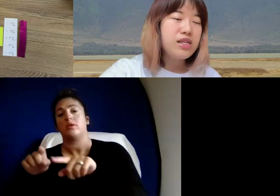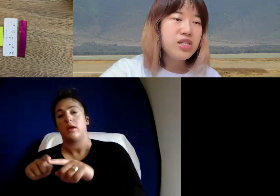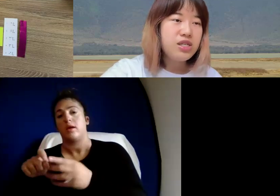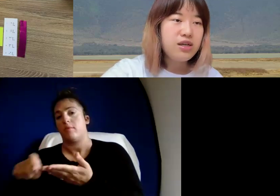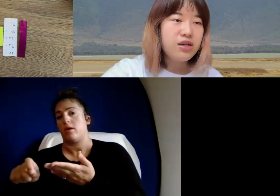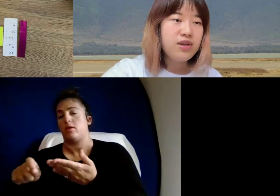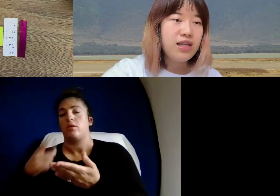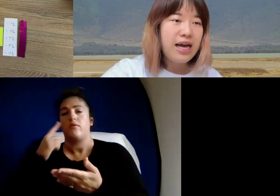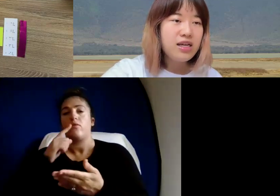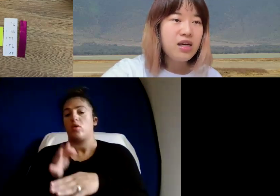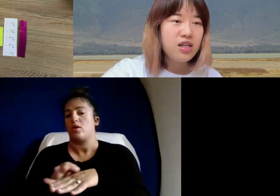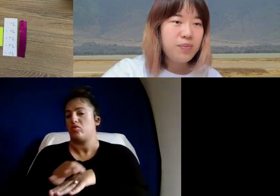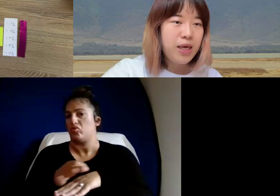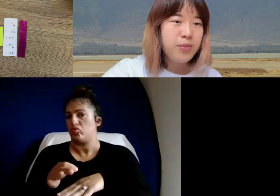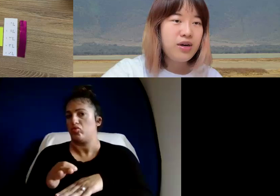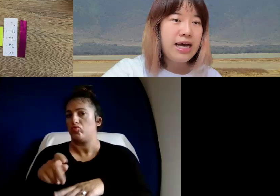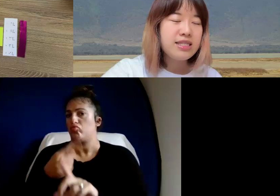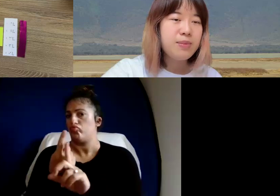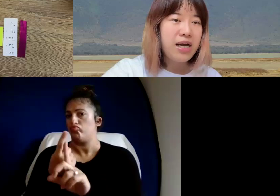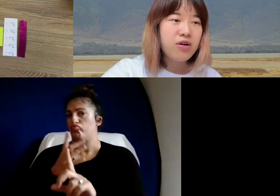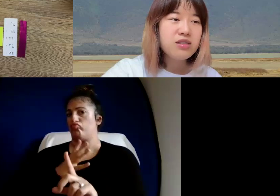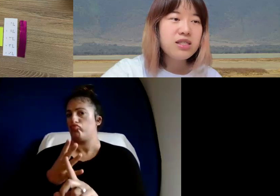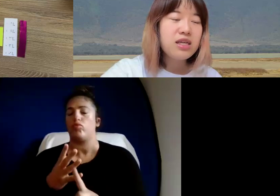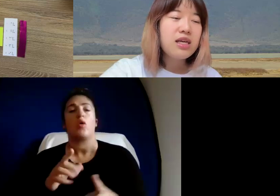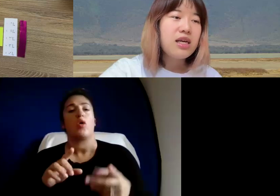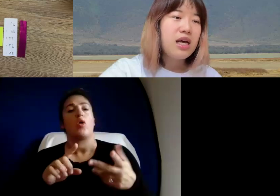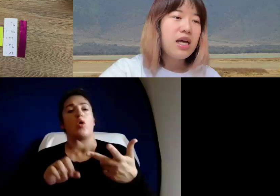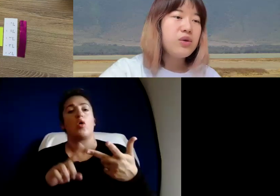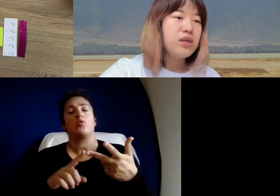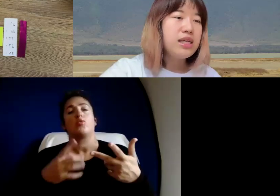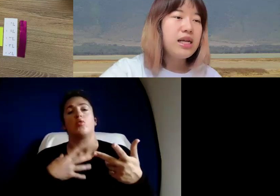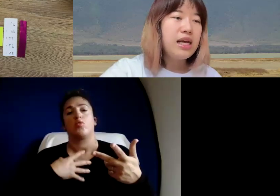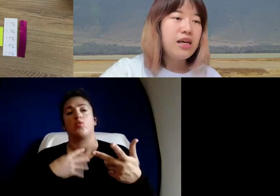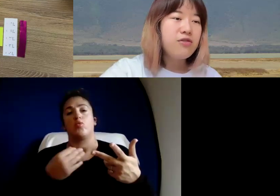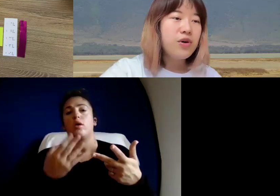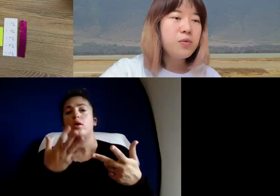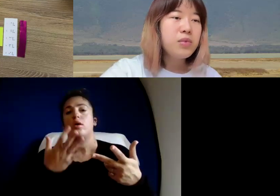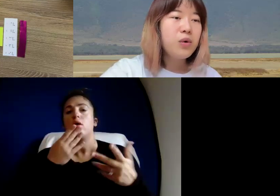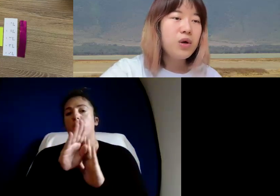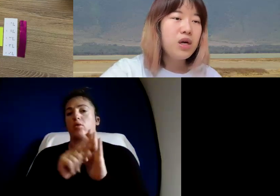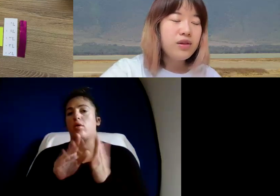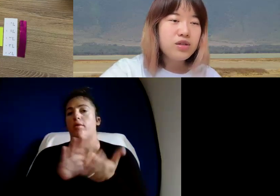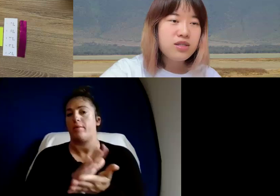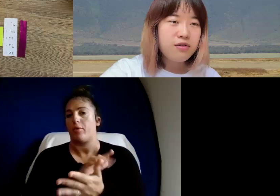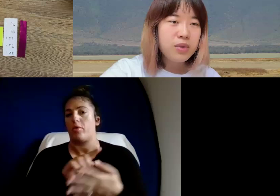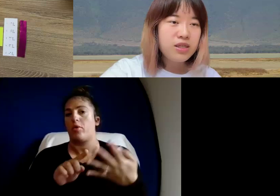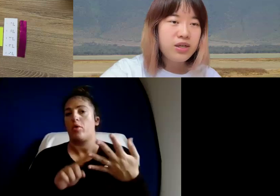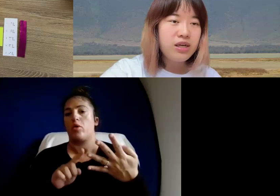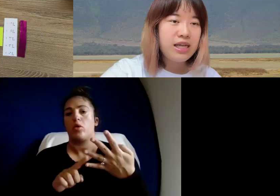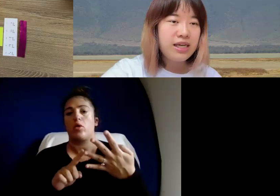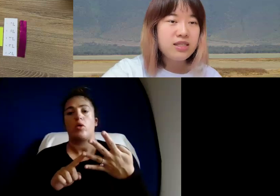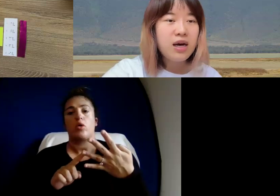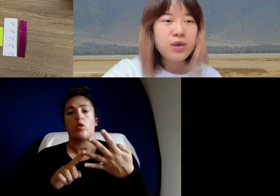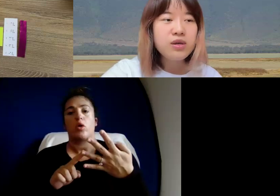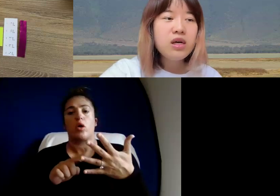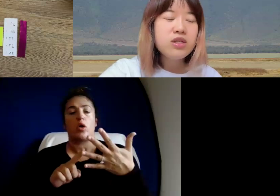need one sheet of light colored paper as the background. And you'll need a foam or other soft